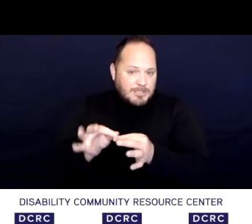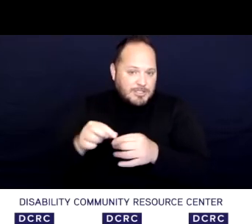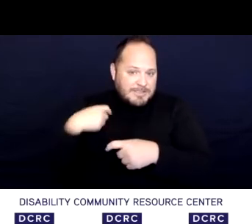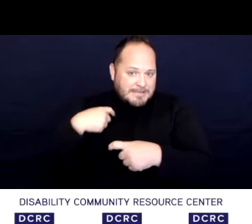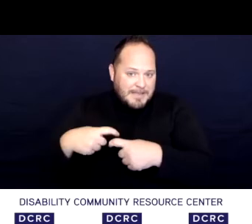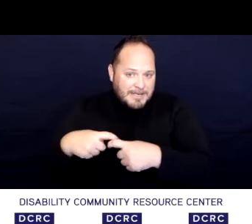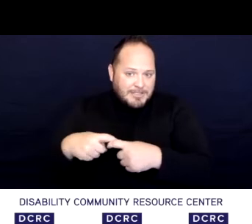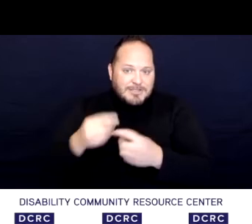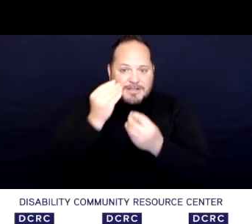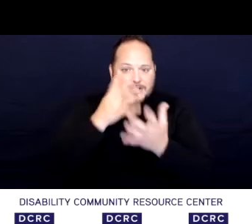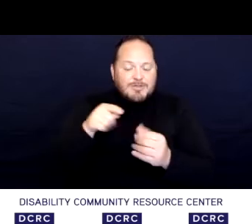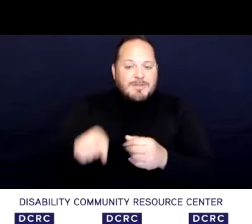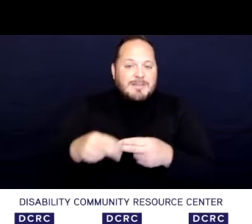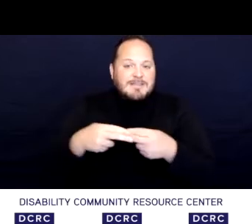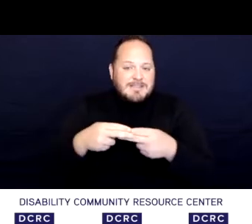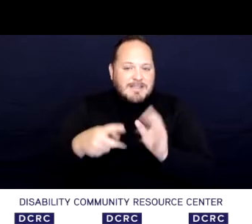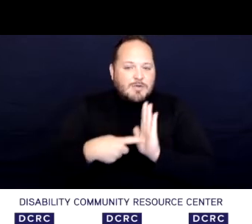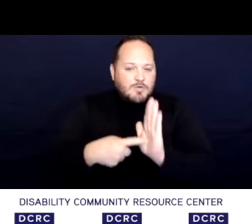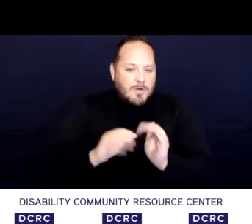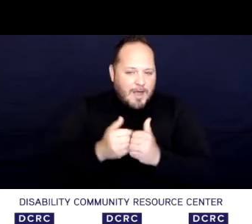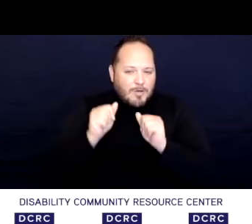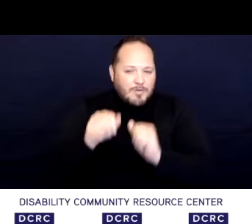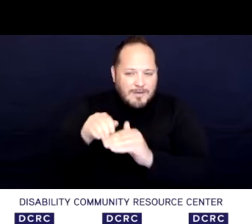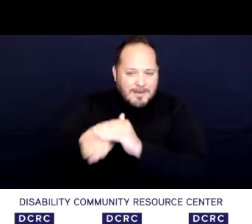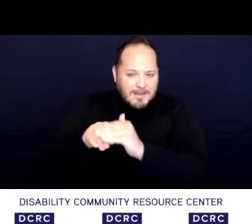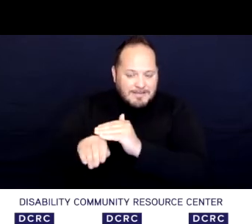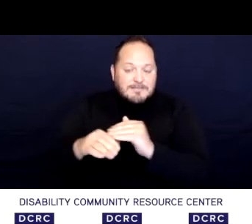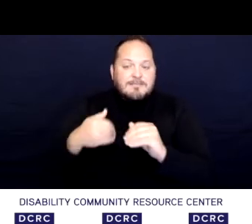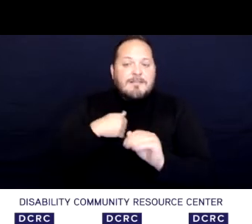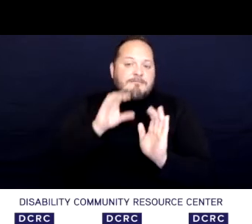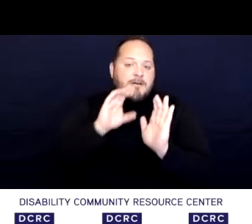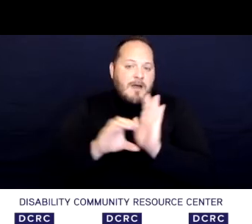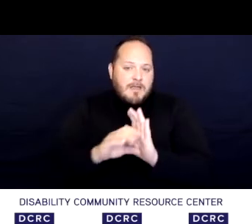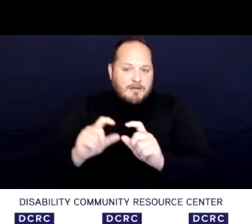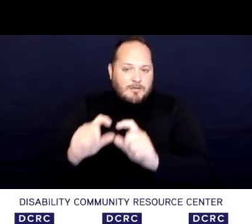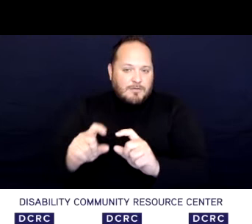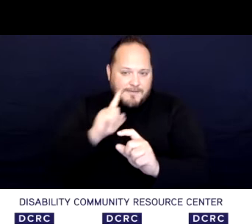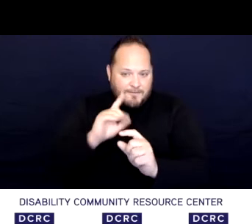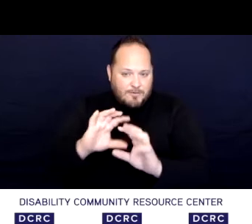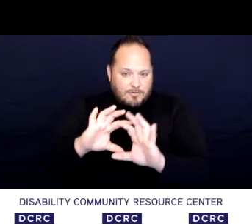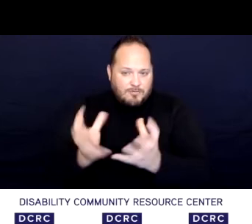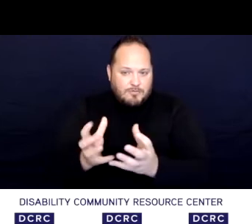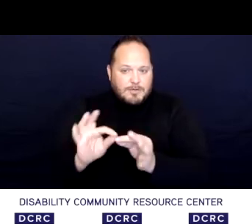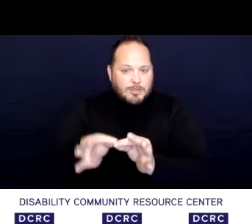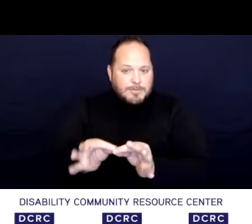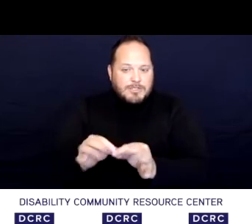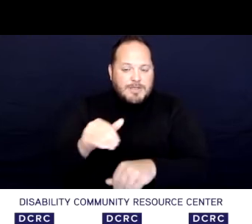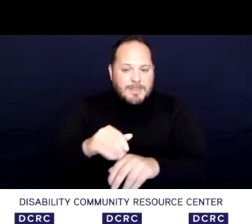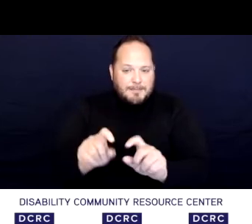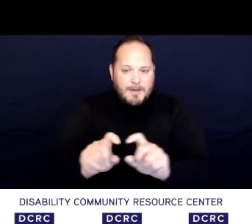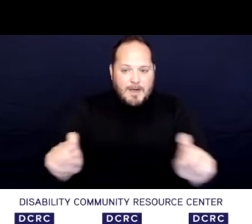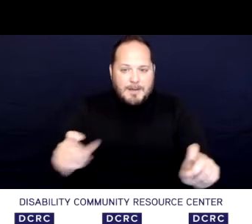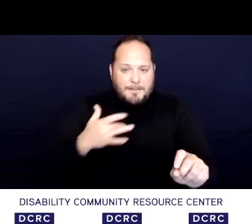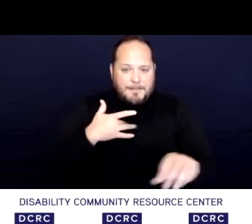this slide lets you know how to get that going. There's an icon for interpretation at the bottom of your screen, usually over